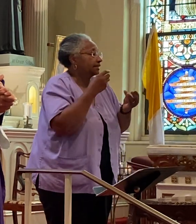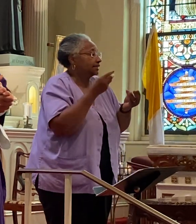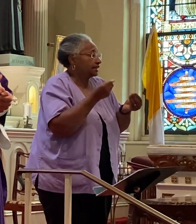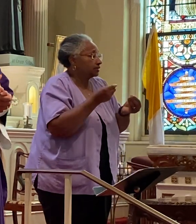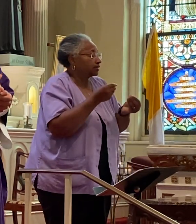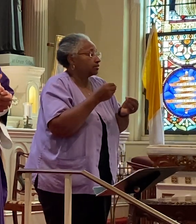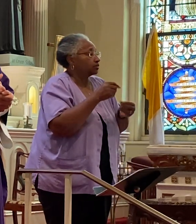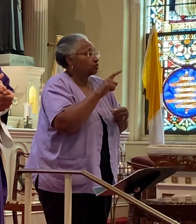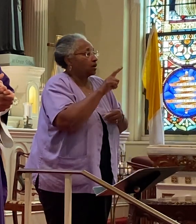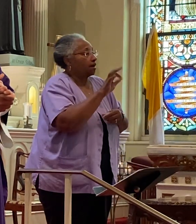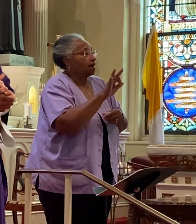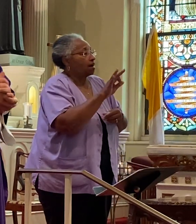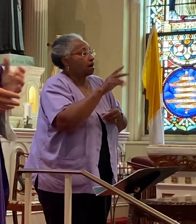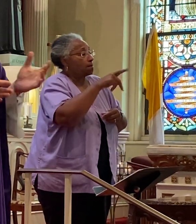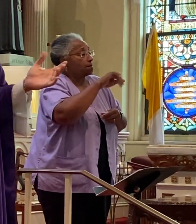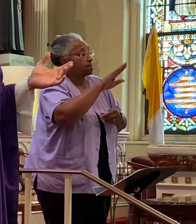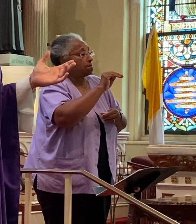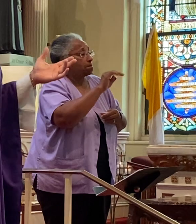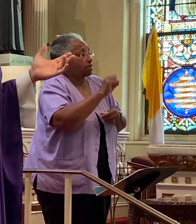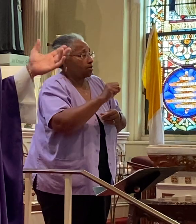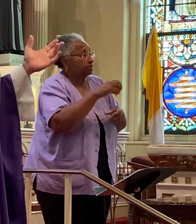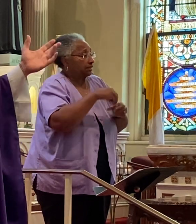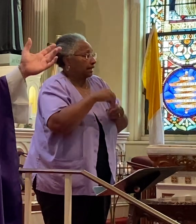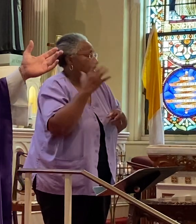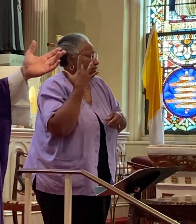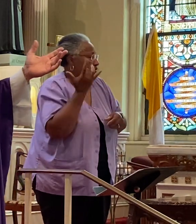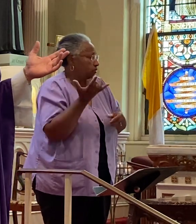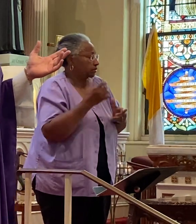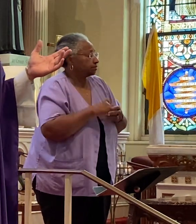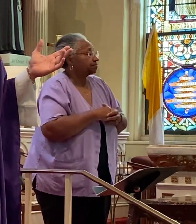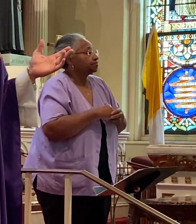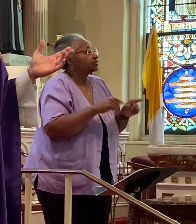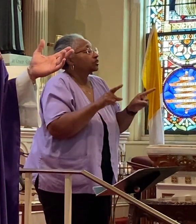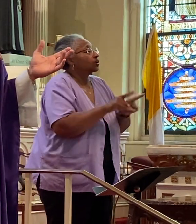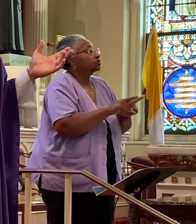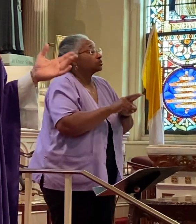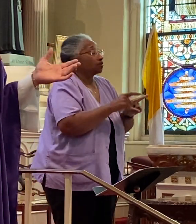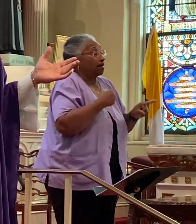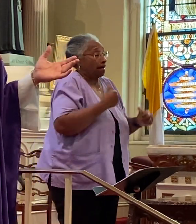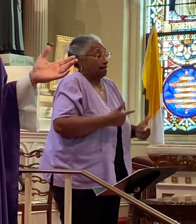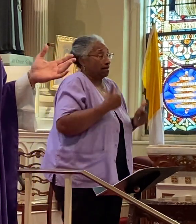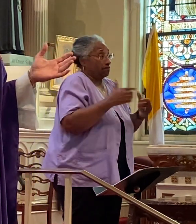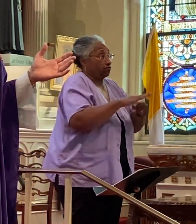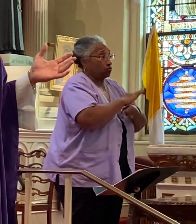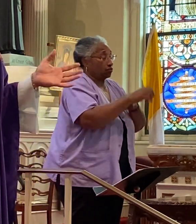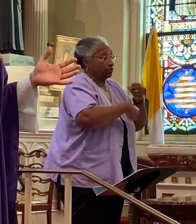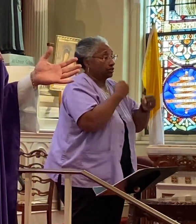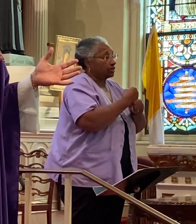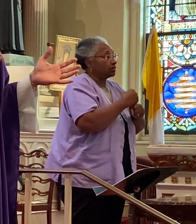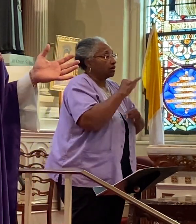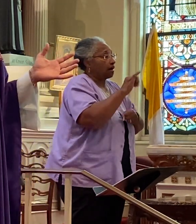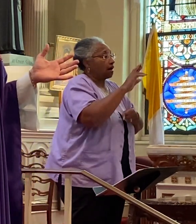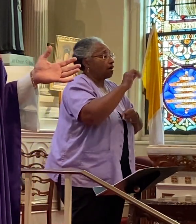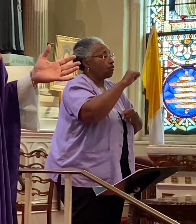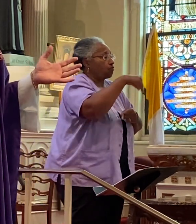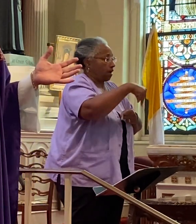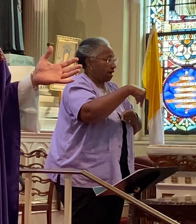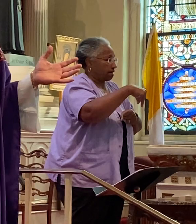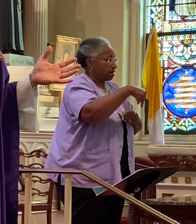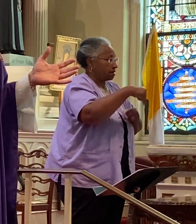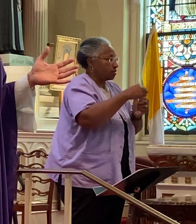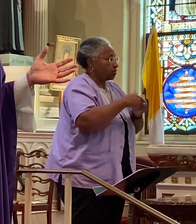29 Palms. And also I lived for a whole year in the Iraq Desert with the